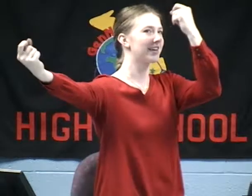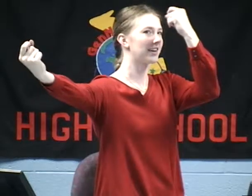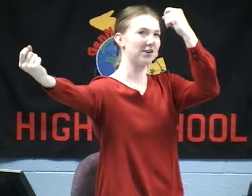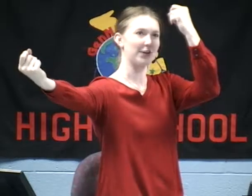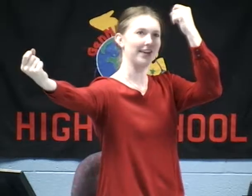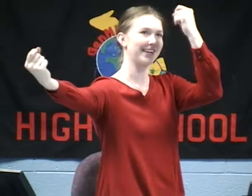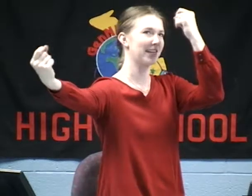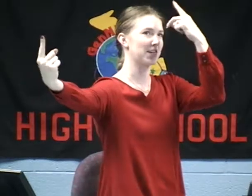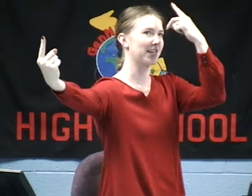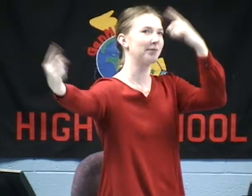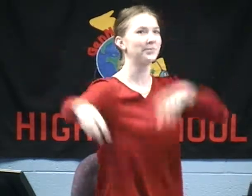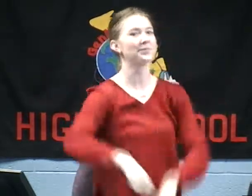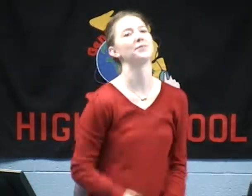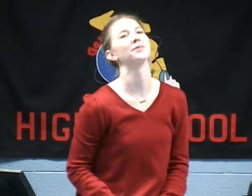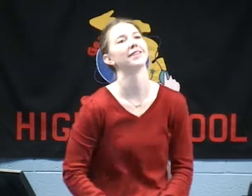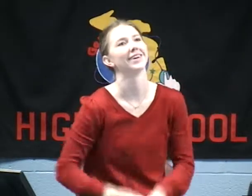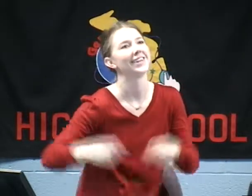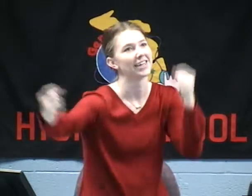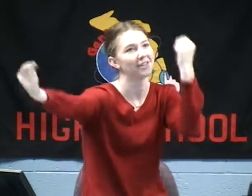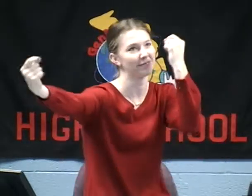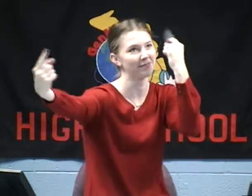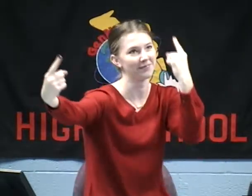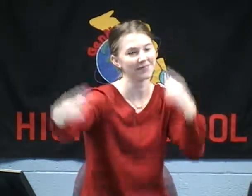Yeah. You guys get each other.